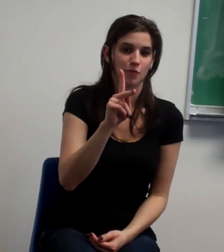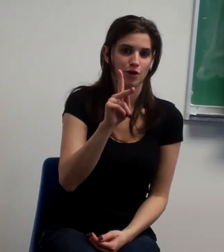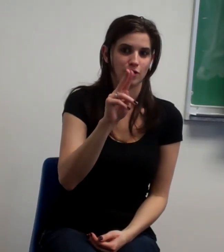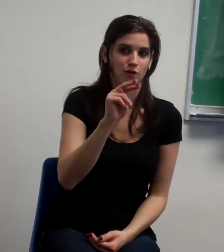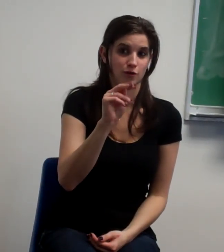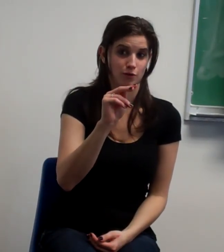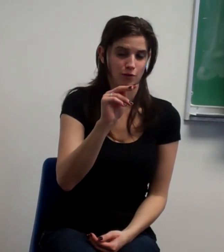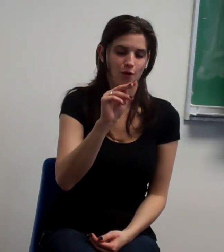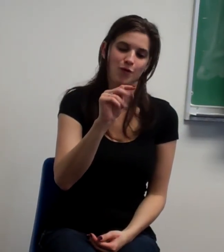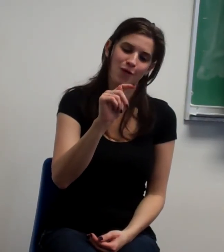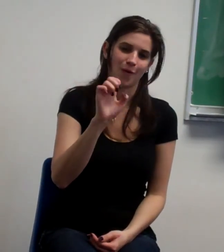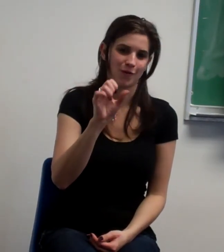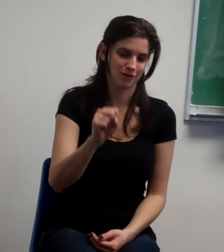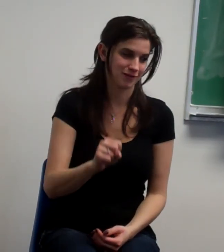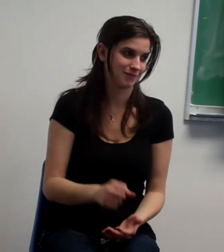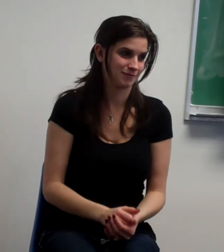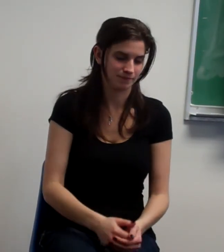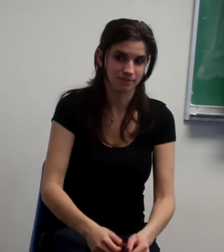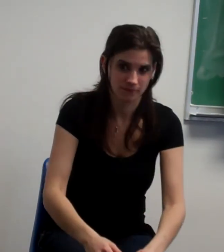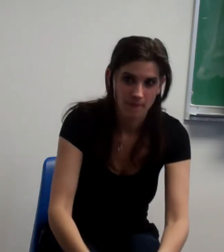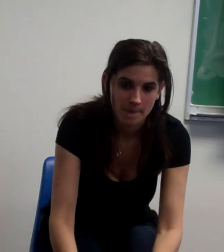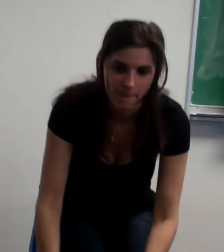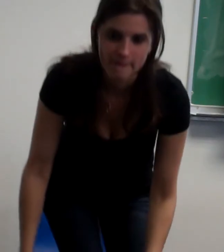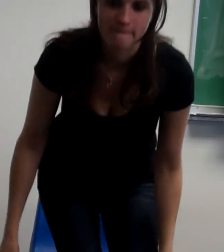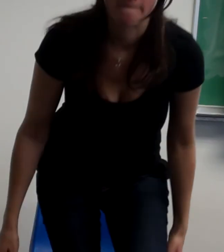where the scholarly person reviews the book, will give